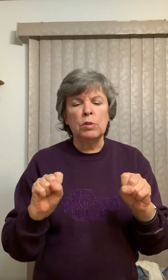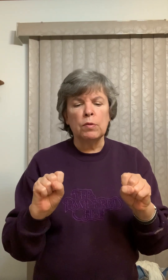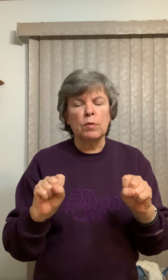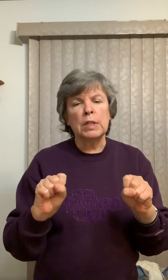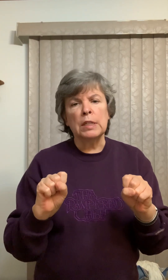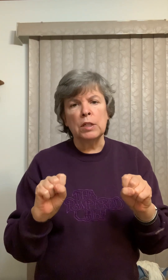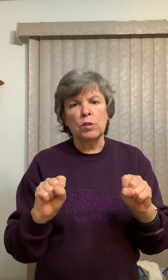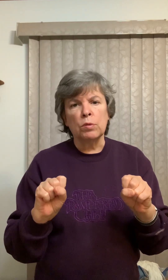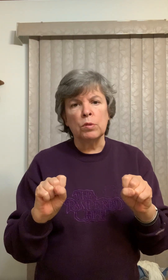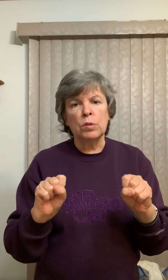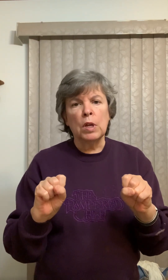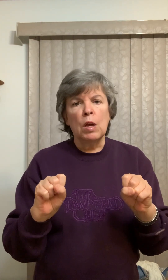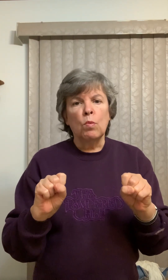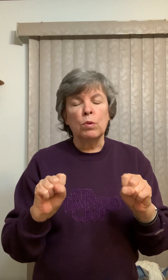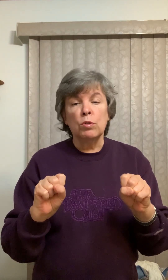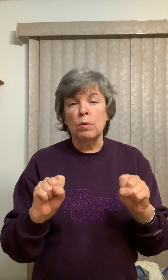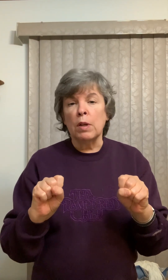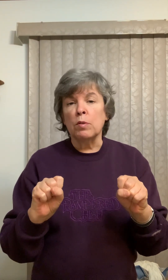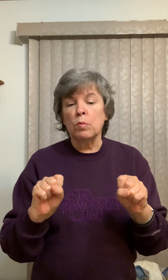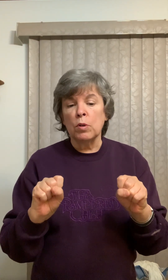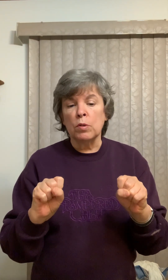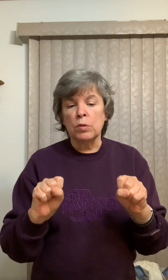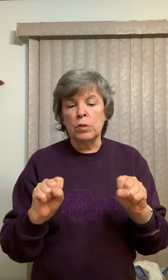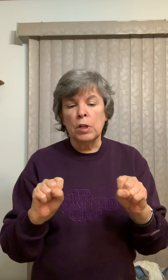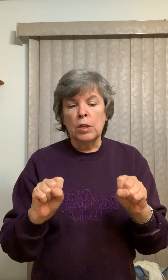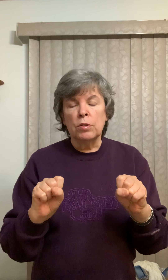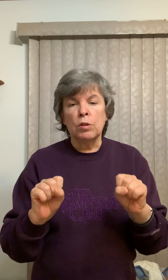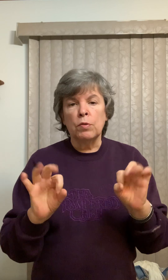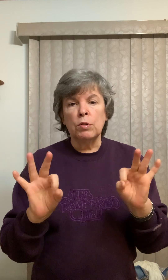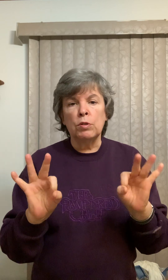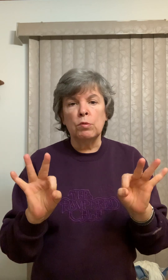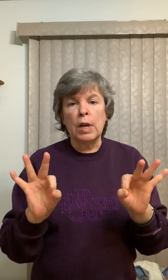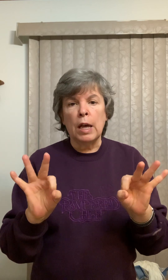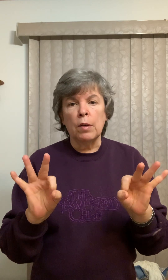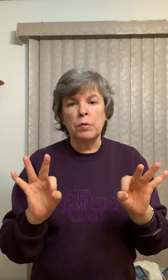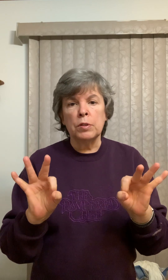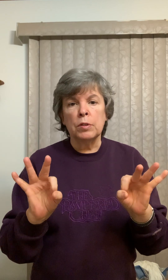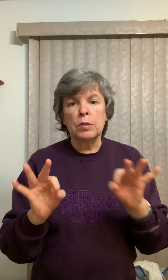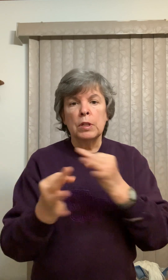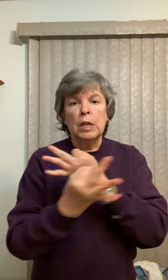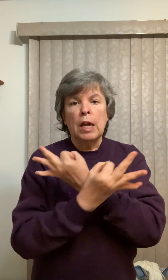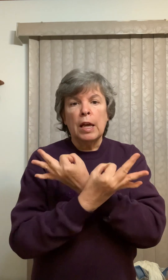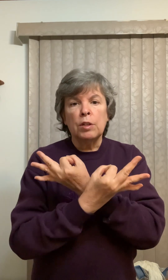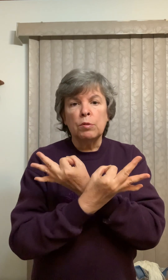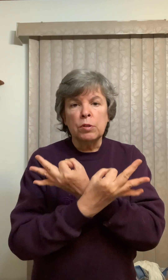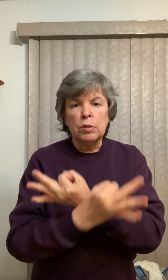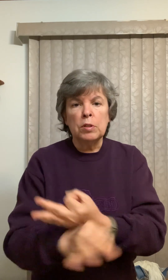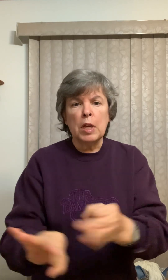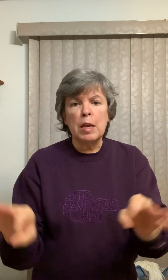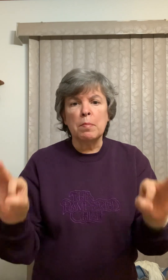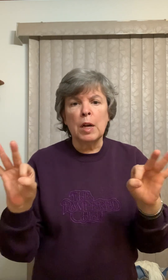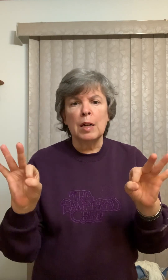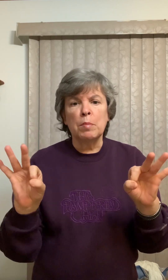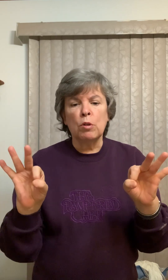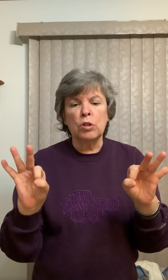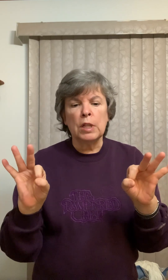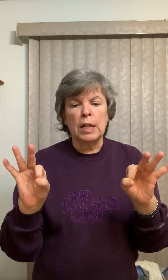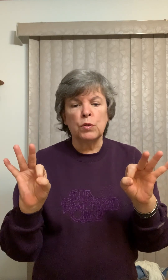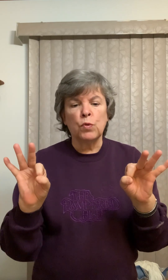different initials, we'll do other words. So if you do F's and do the same kind of motion, that's